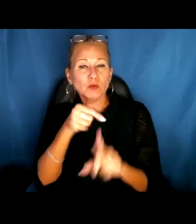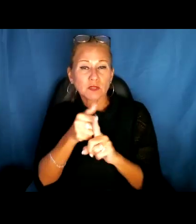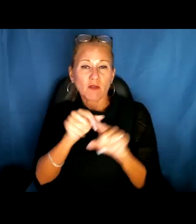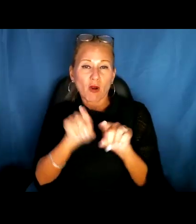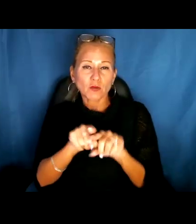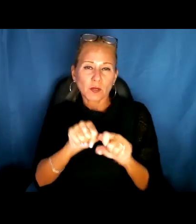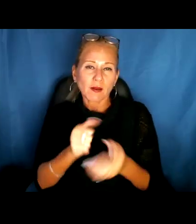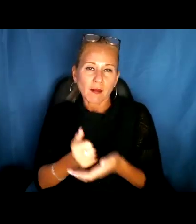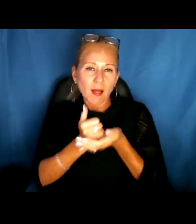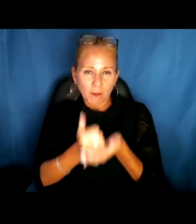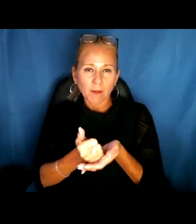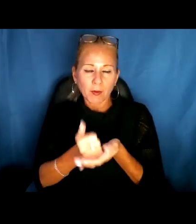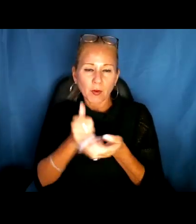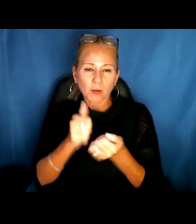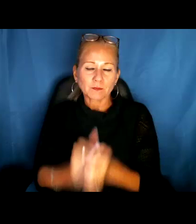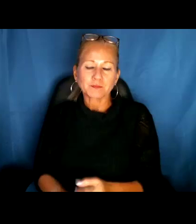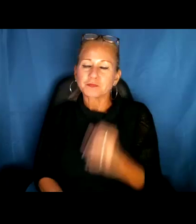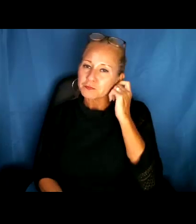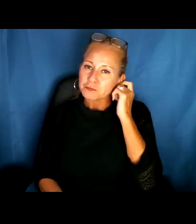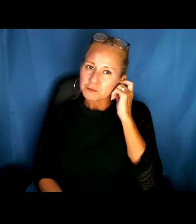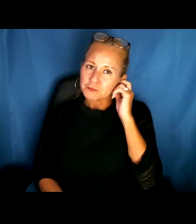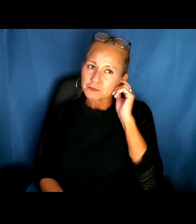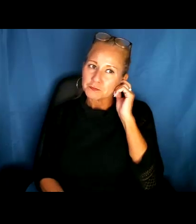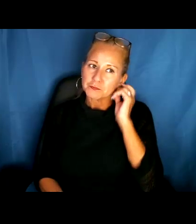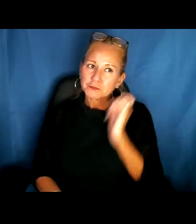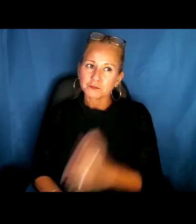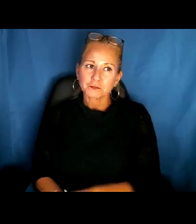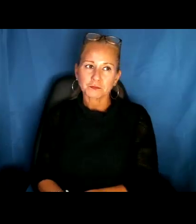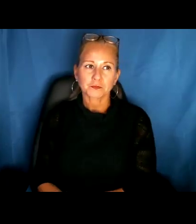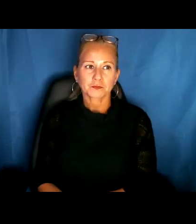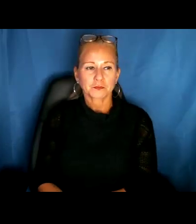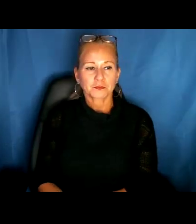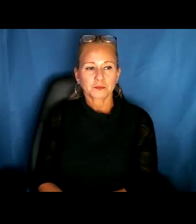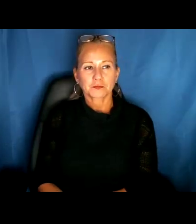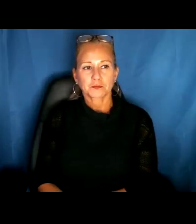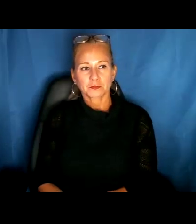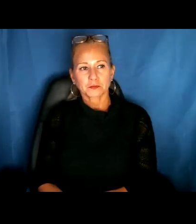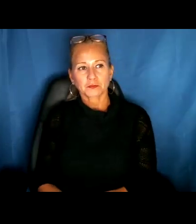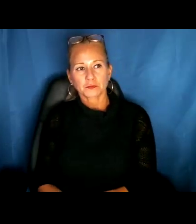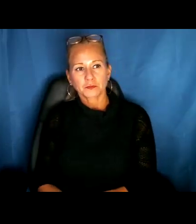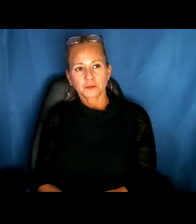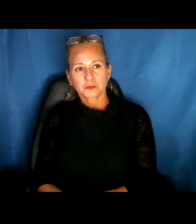help out with that. Next slide.